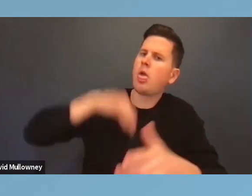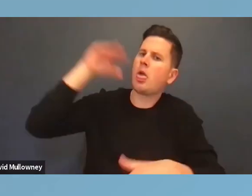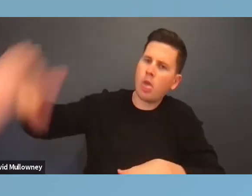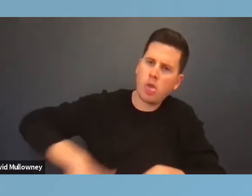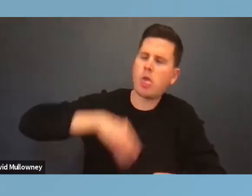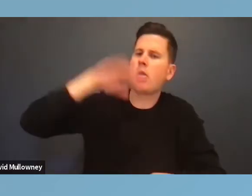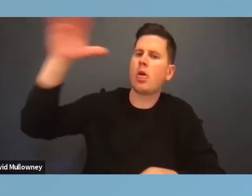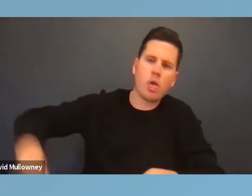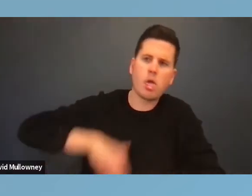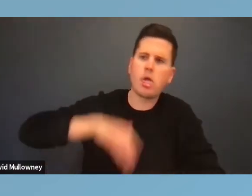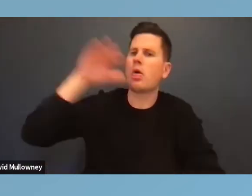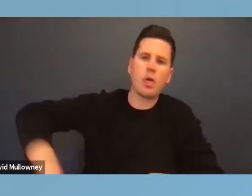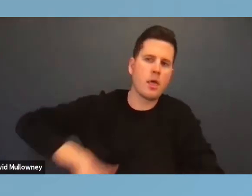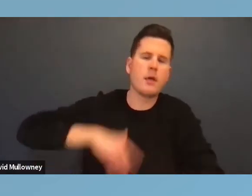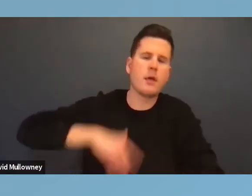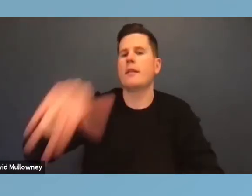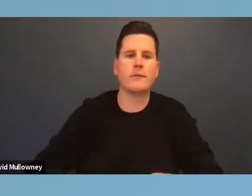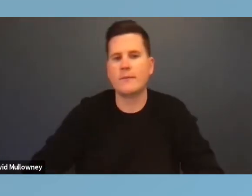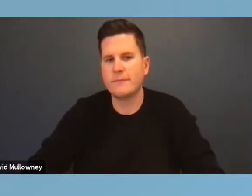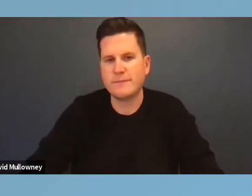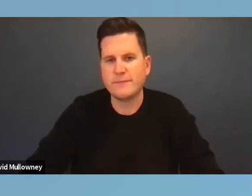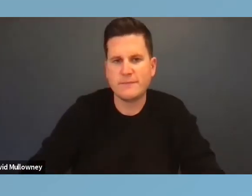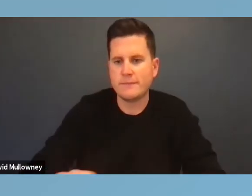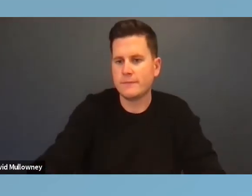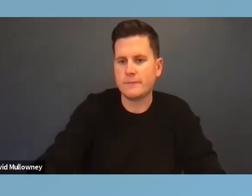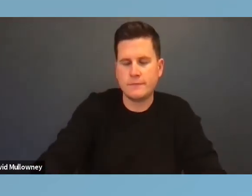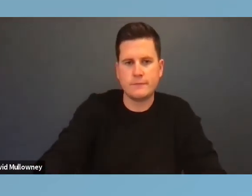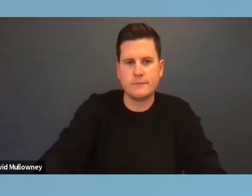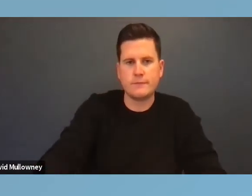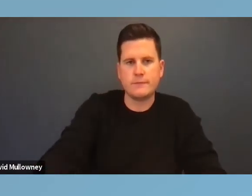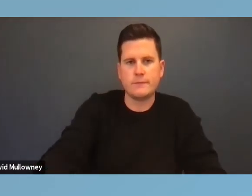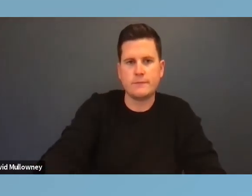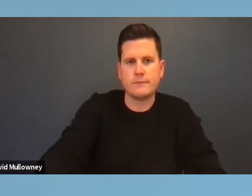about our work with the healthcare industry.